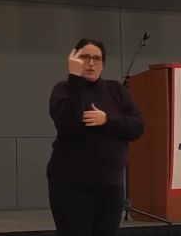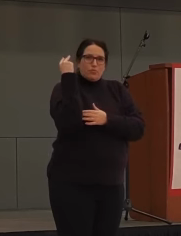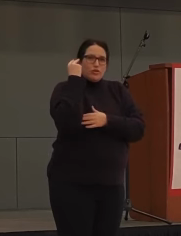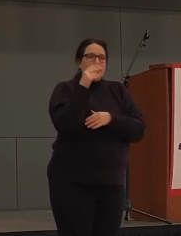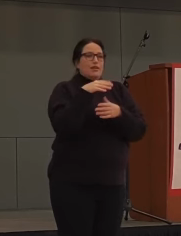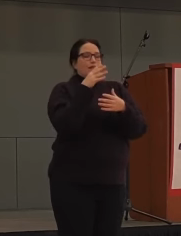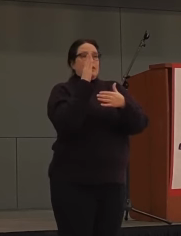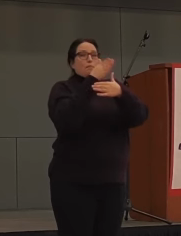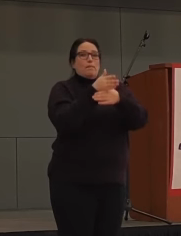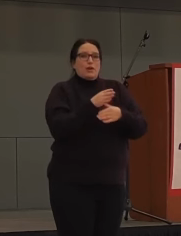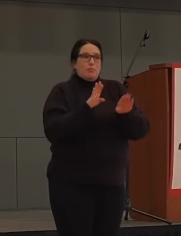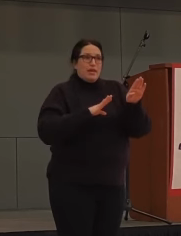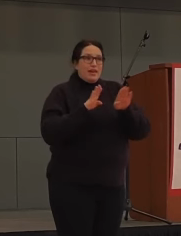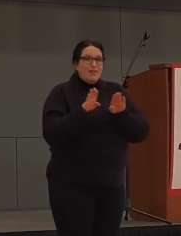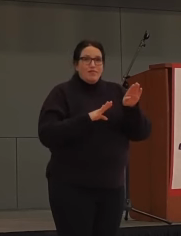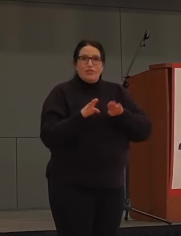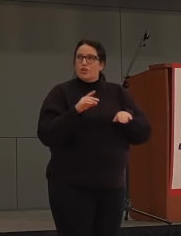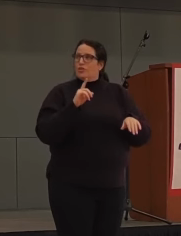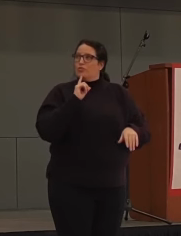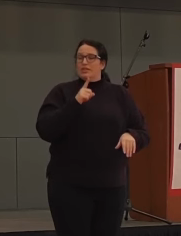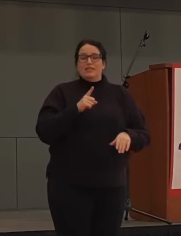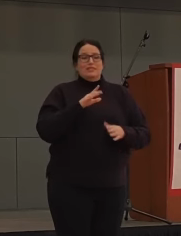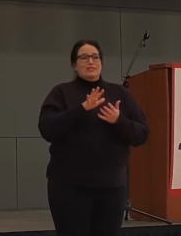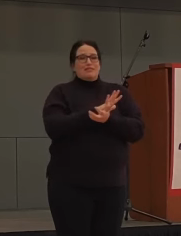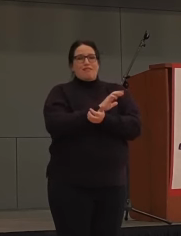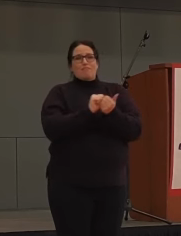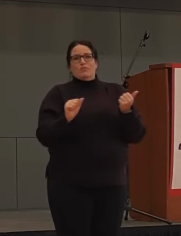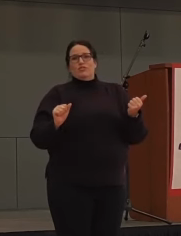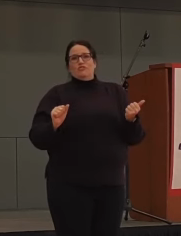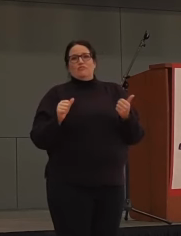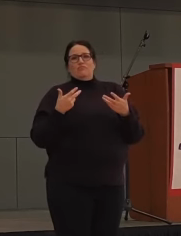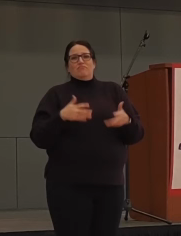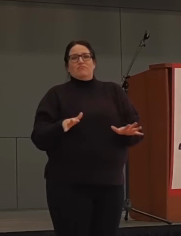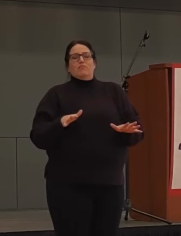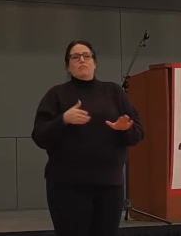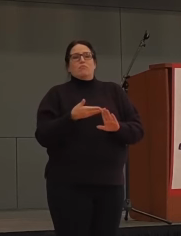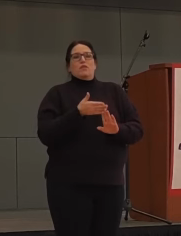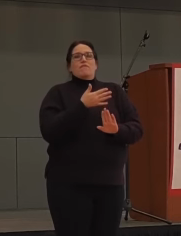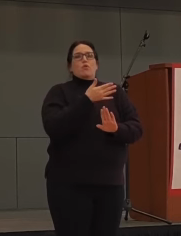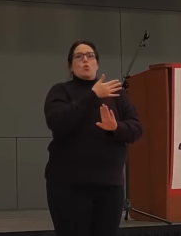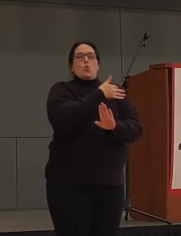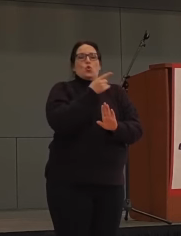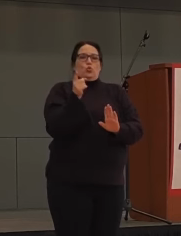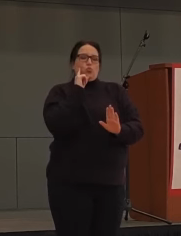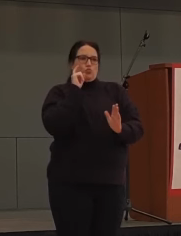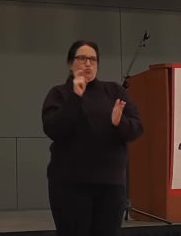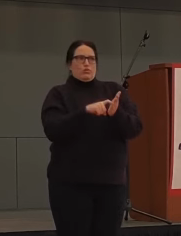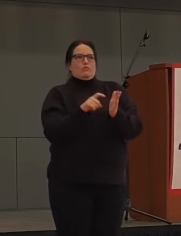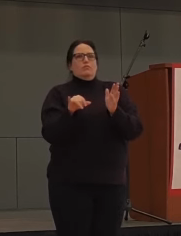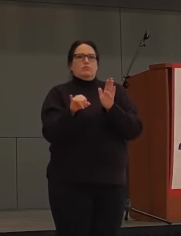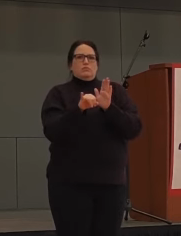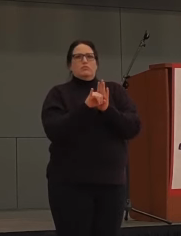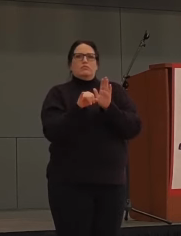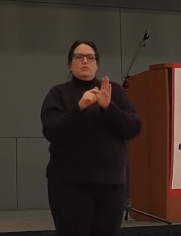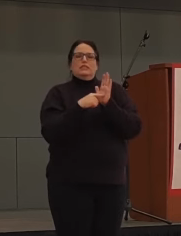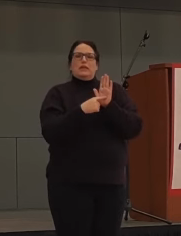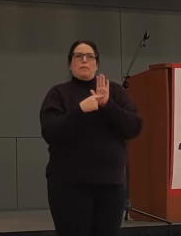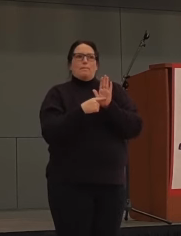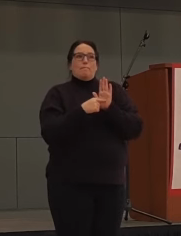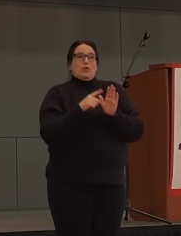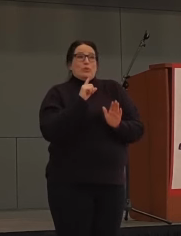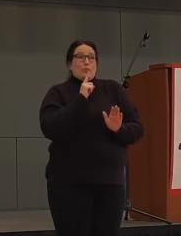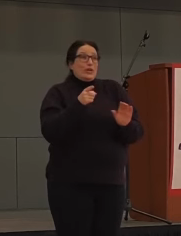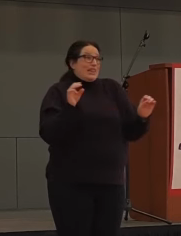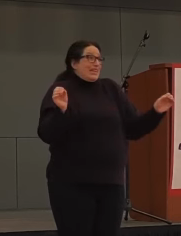behavior. Damage is done well before the symptoms occur. There's no cure. Age and genetics are the